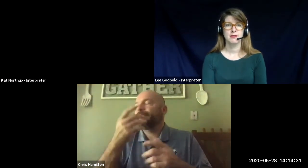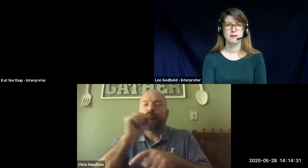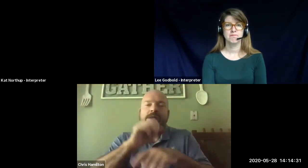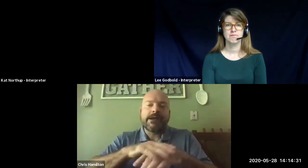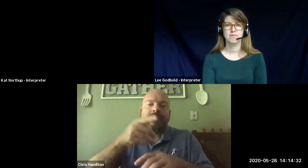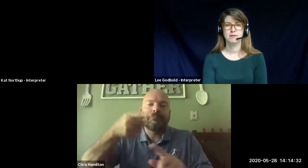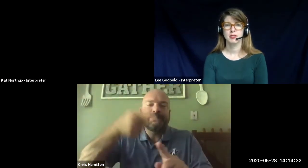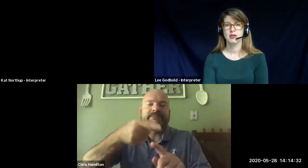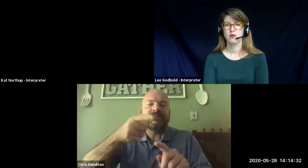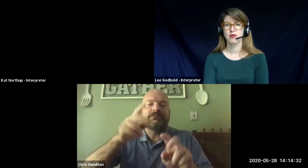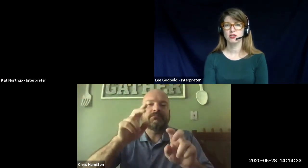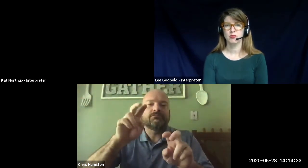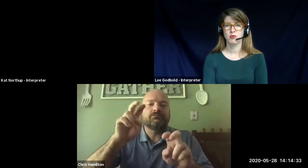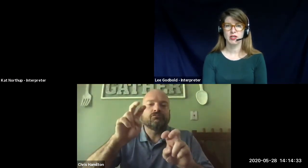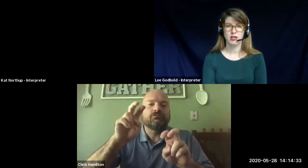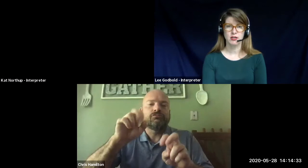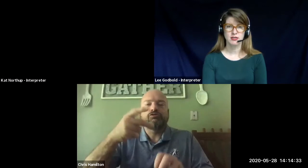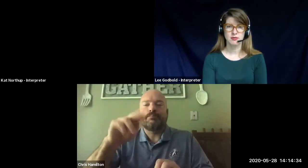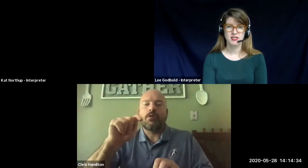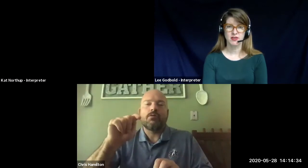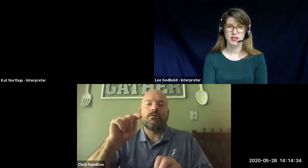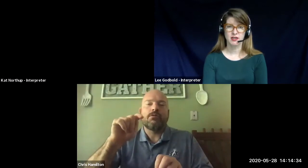on. We've also been working on specific